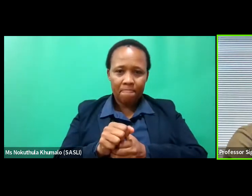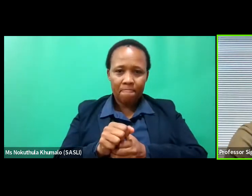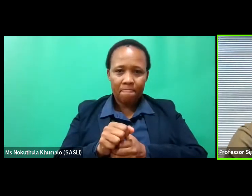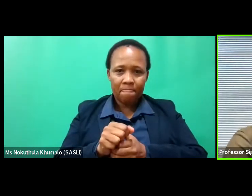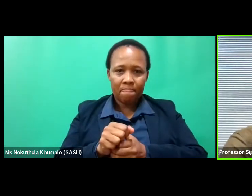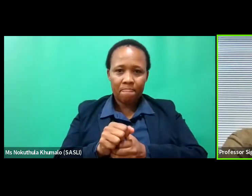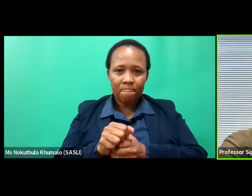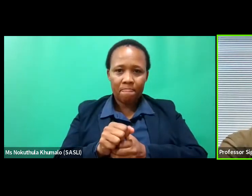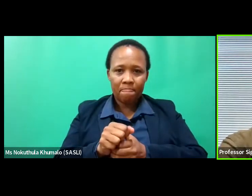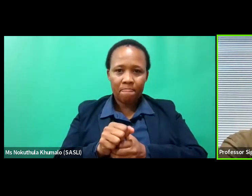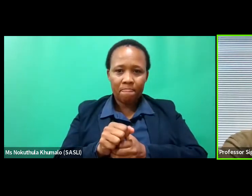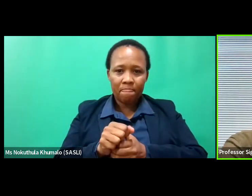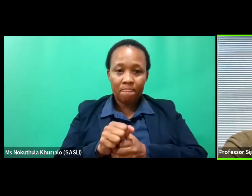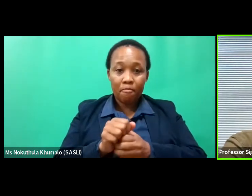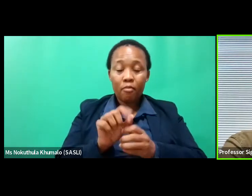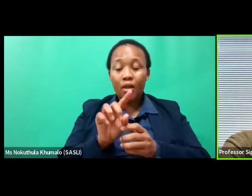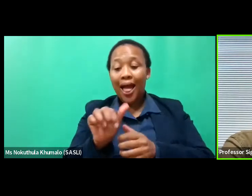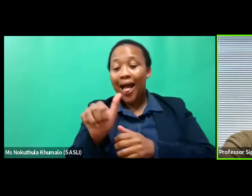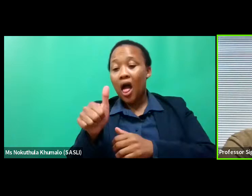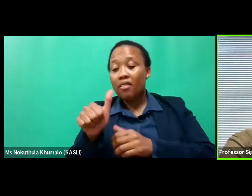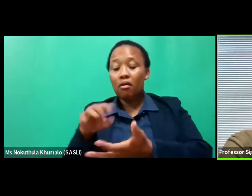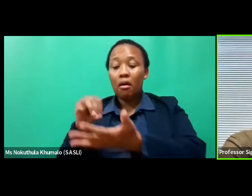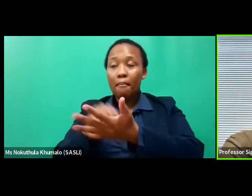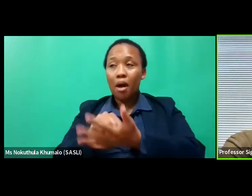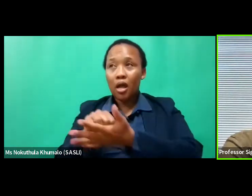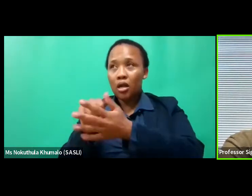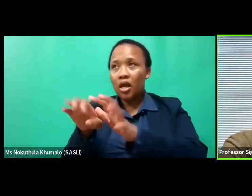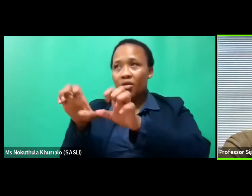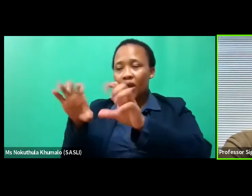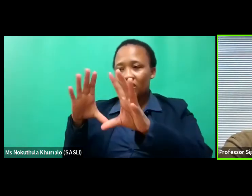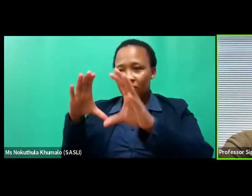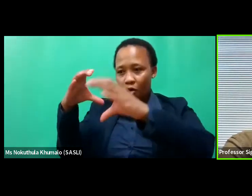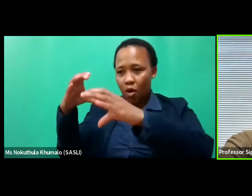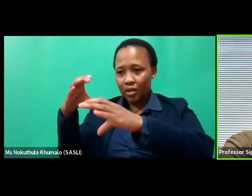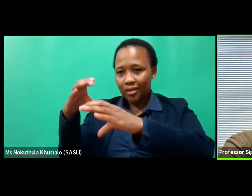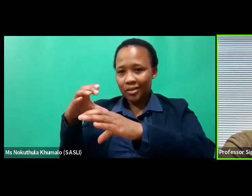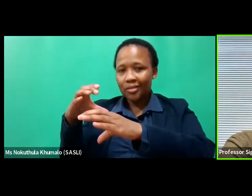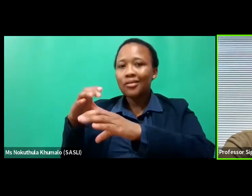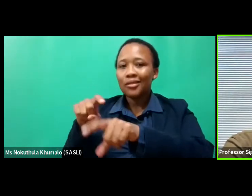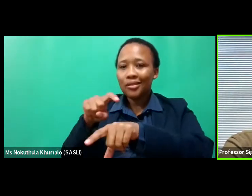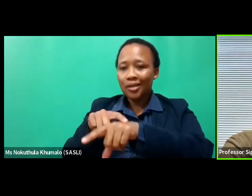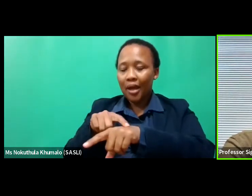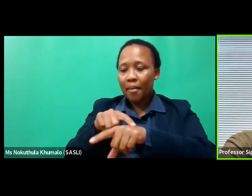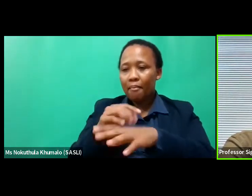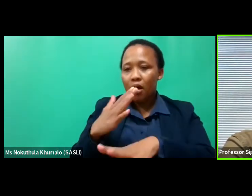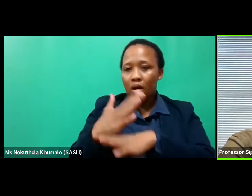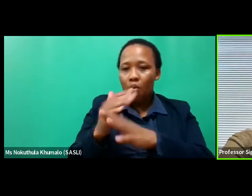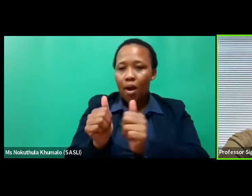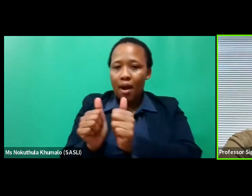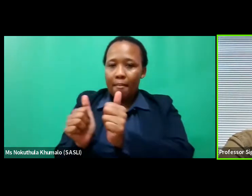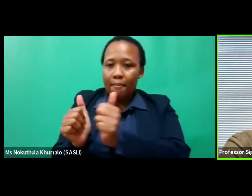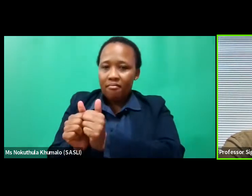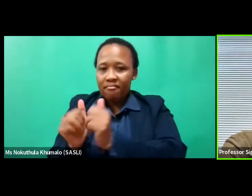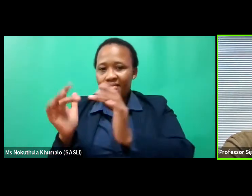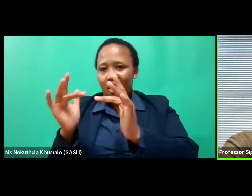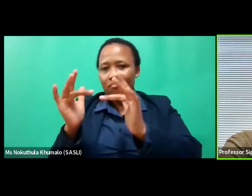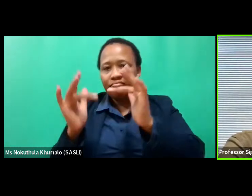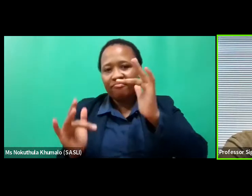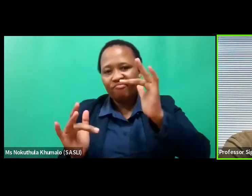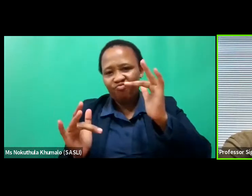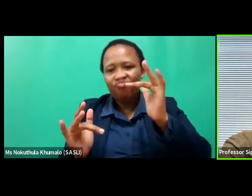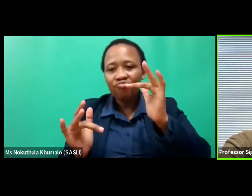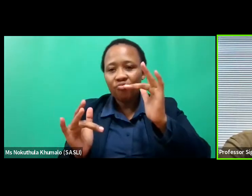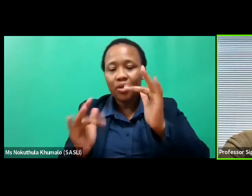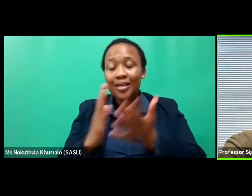how the market defines education. Now, you know, there's too many examples that you can pick in terms of how